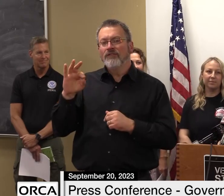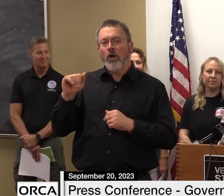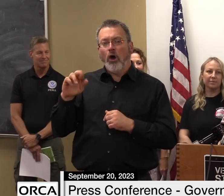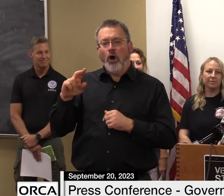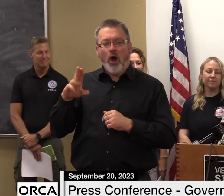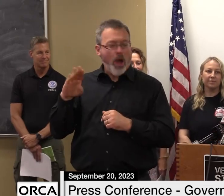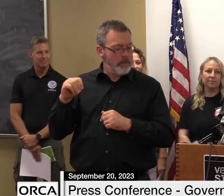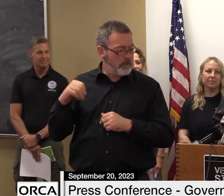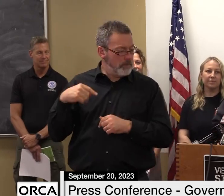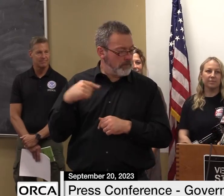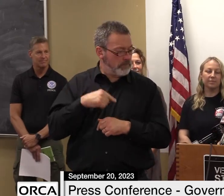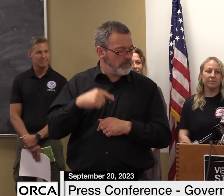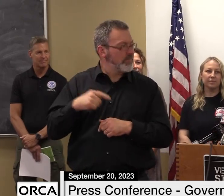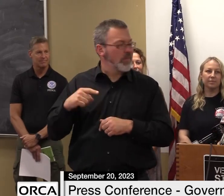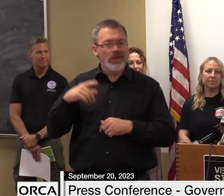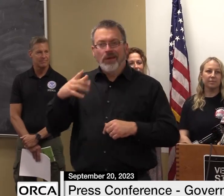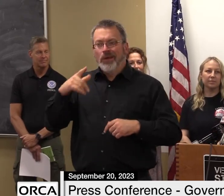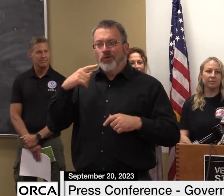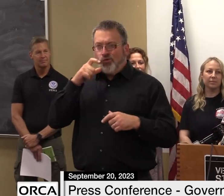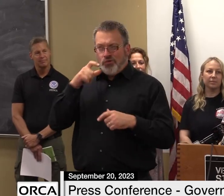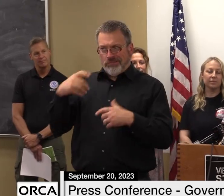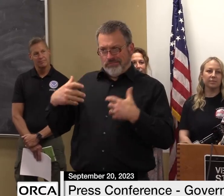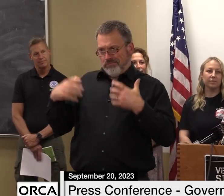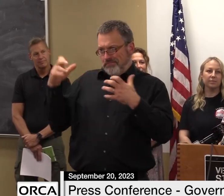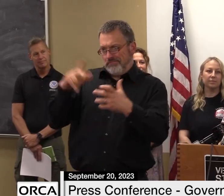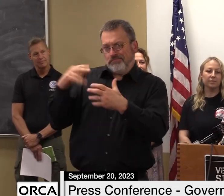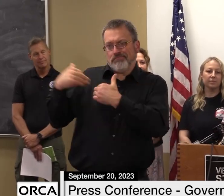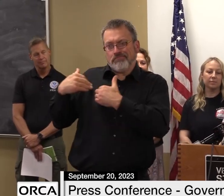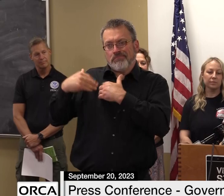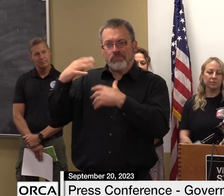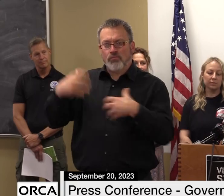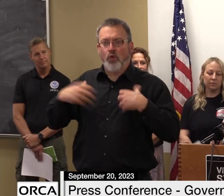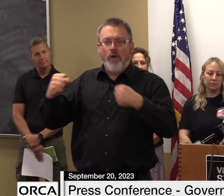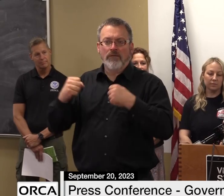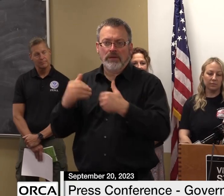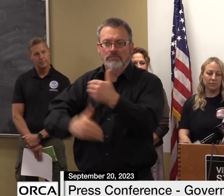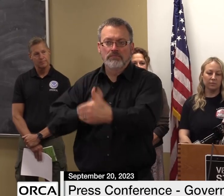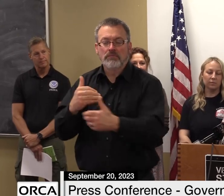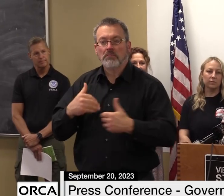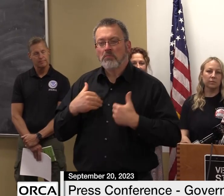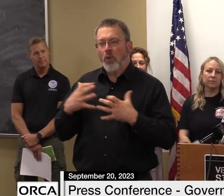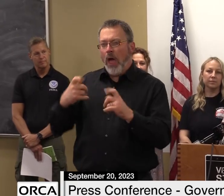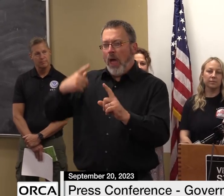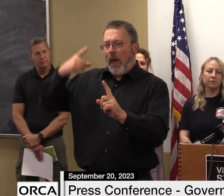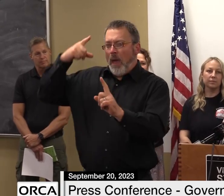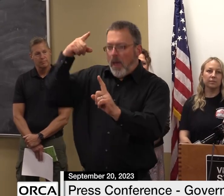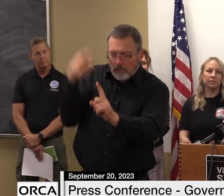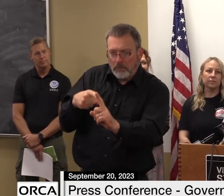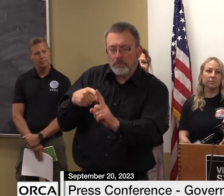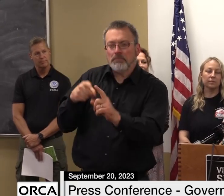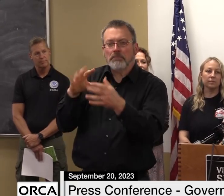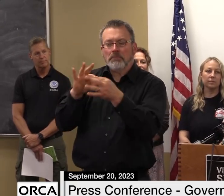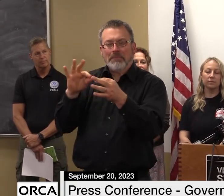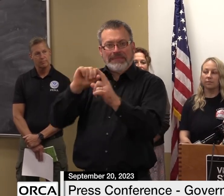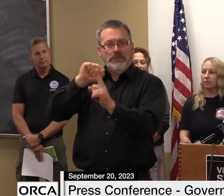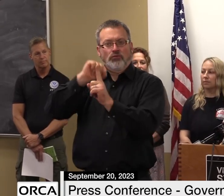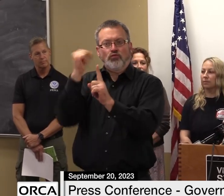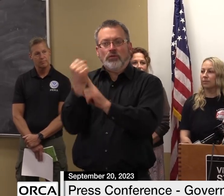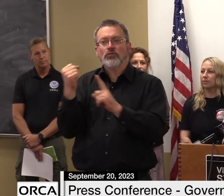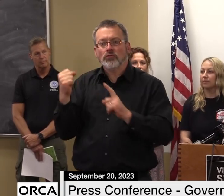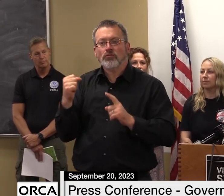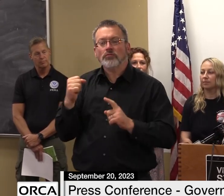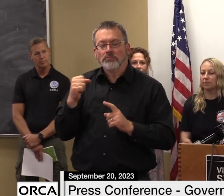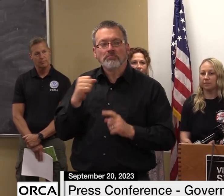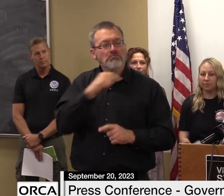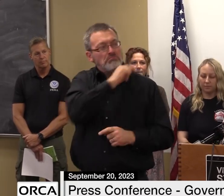Thank you, Jen. So I'd like to start out by talking about one specific type of situation. As the governor referenced,